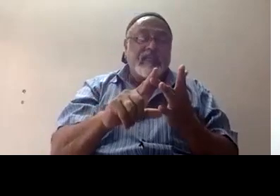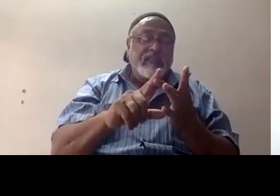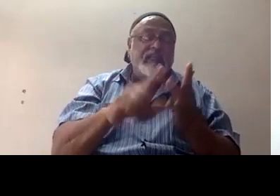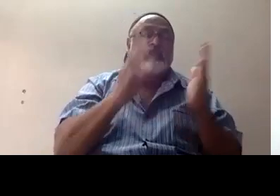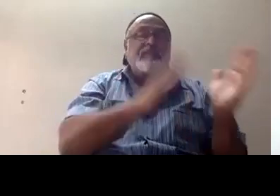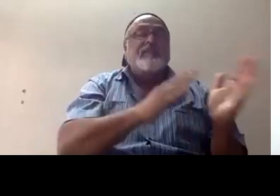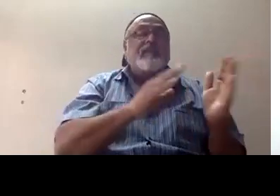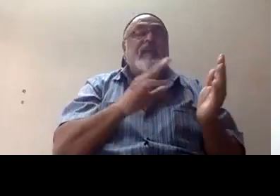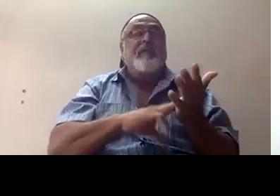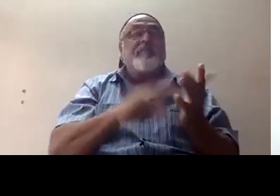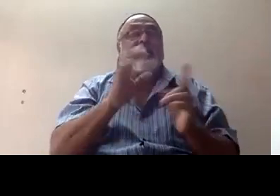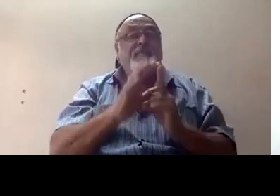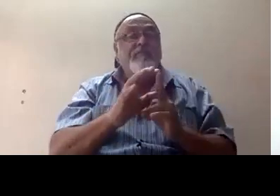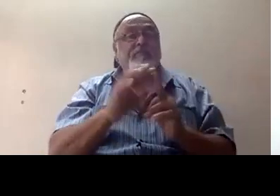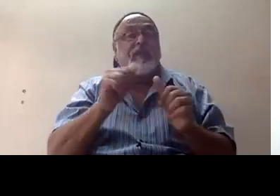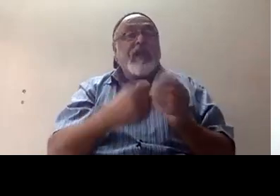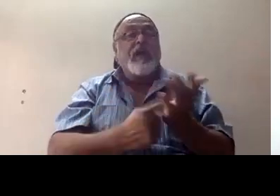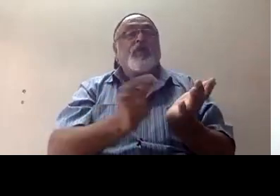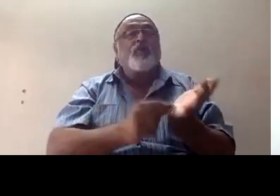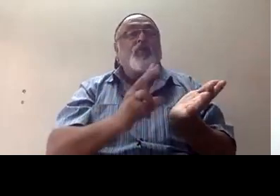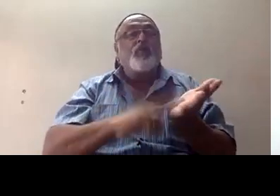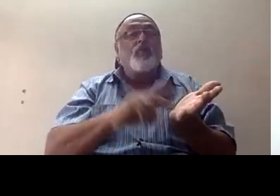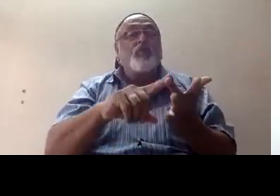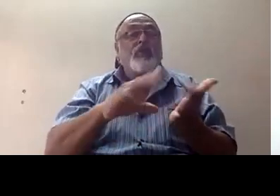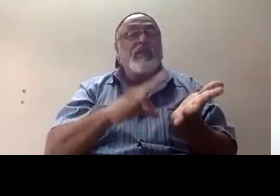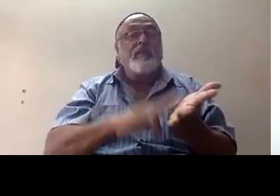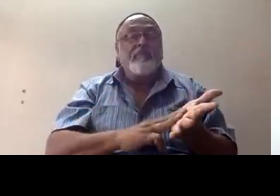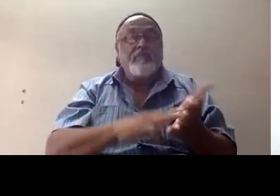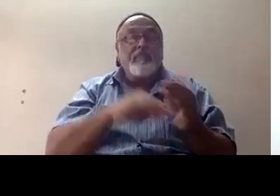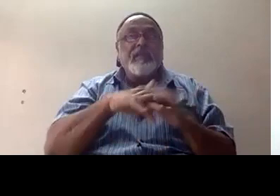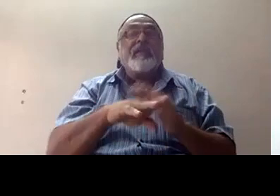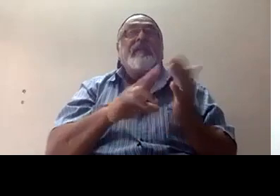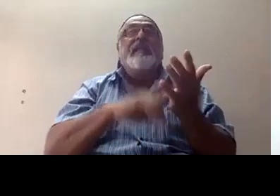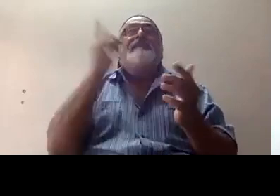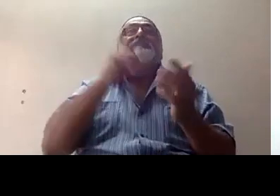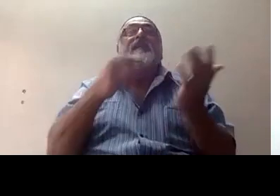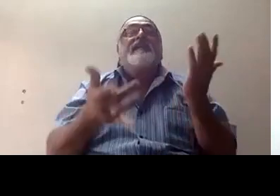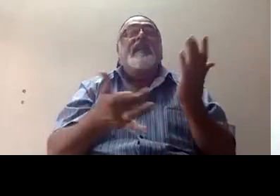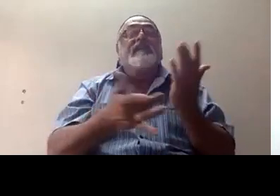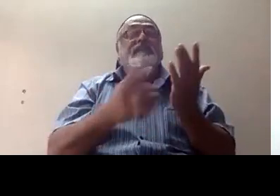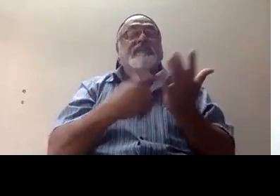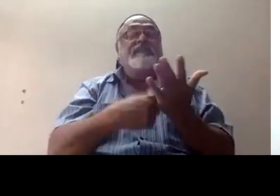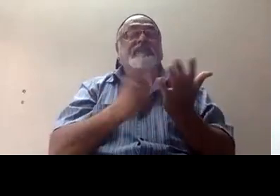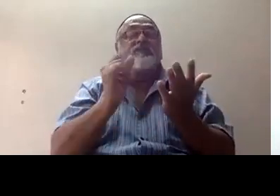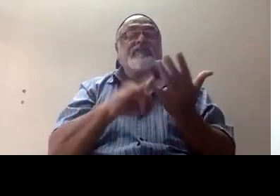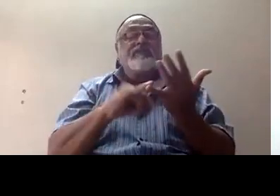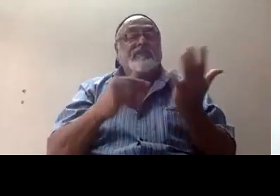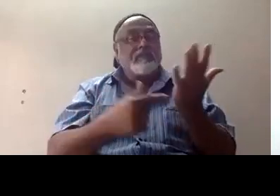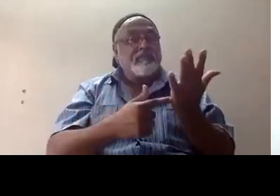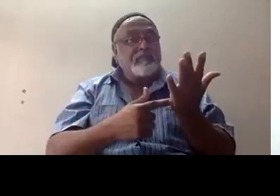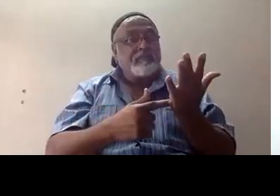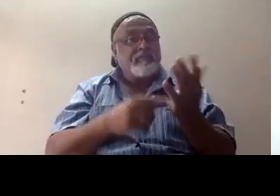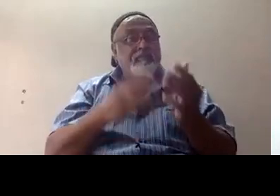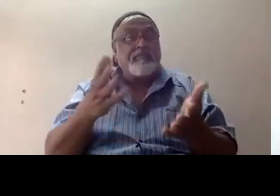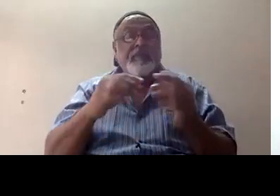of Arunib, an initiative of the National Trust under MSJE Promoting Livelihoods. She has created